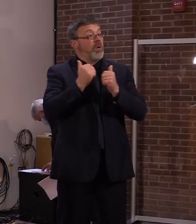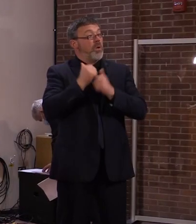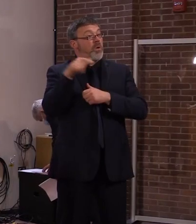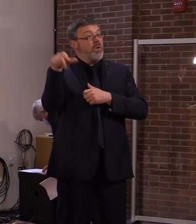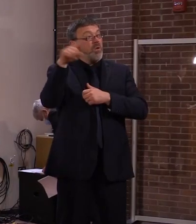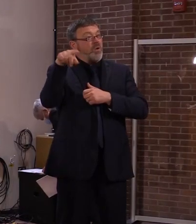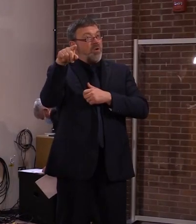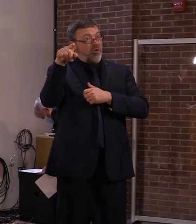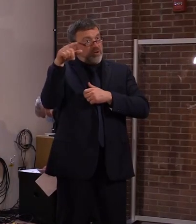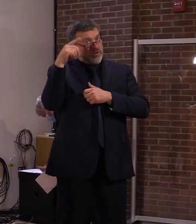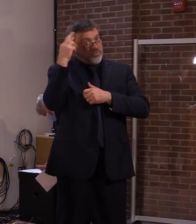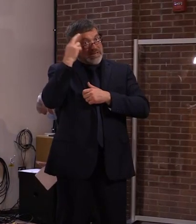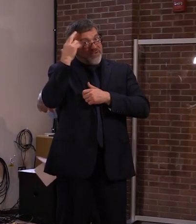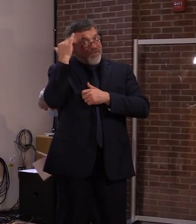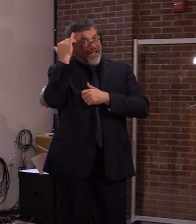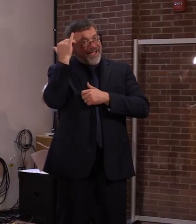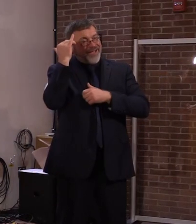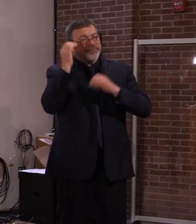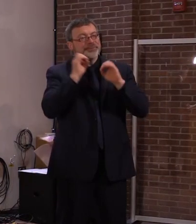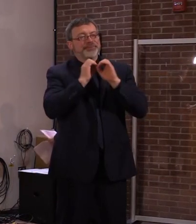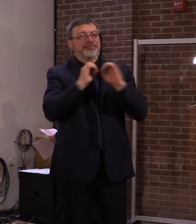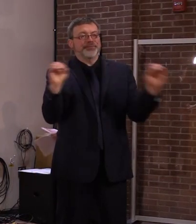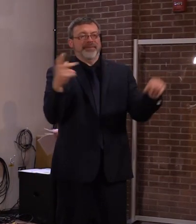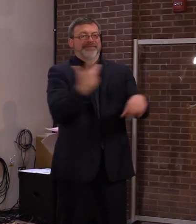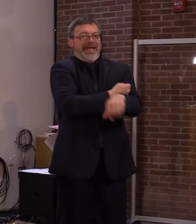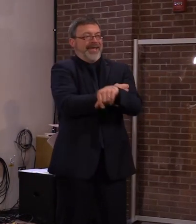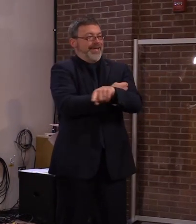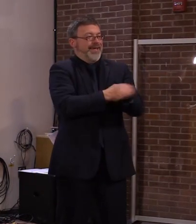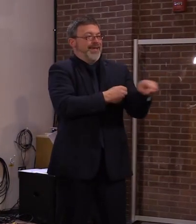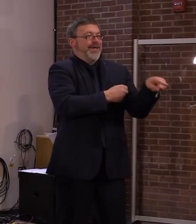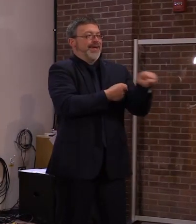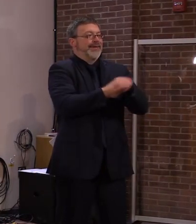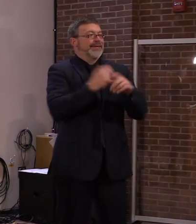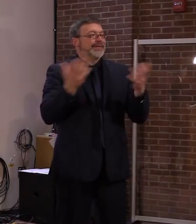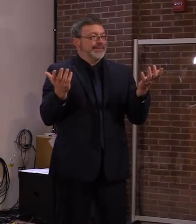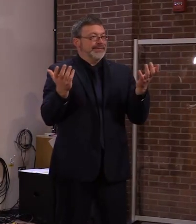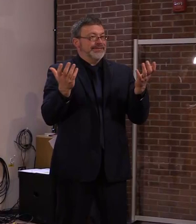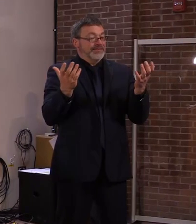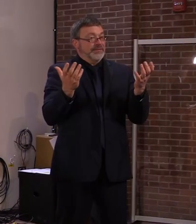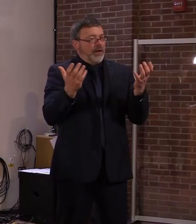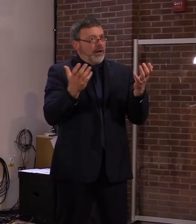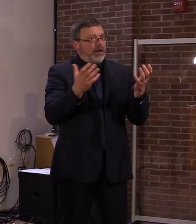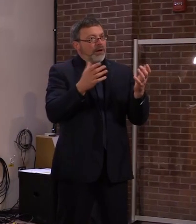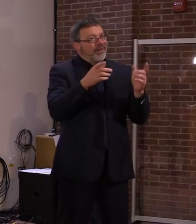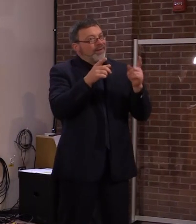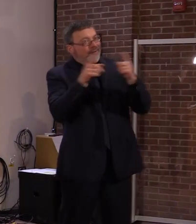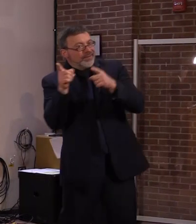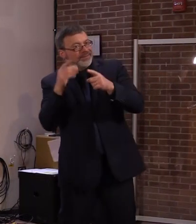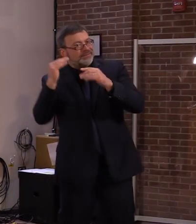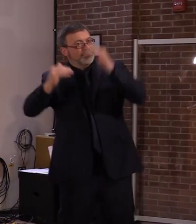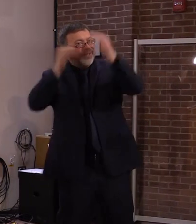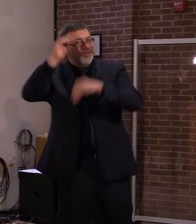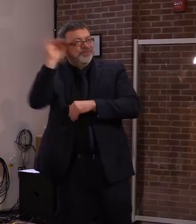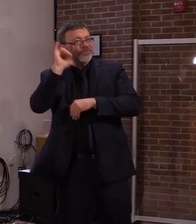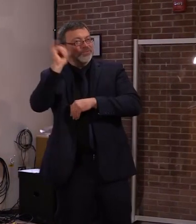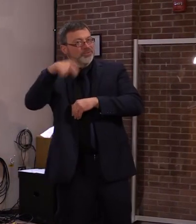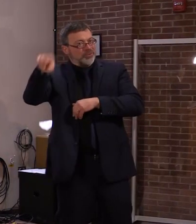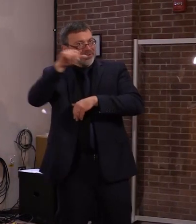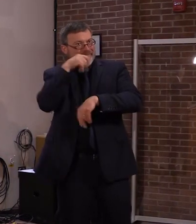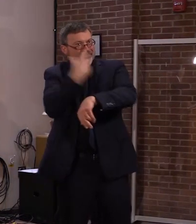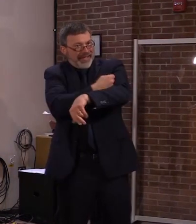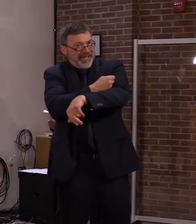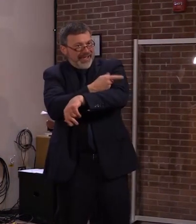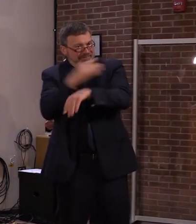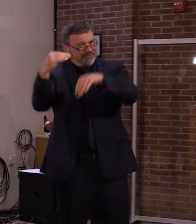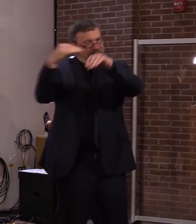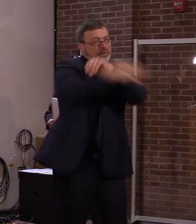mostly unvaccinated adults who have been eligible for the vaccine for many months. And that's what's been driving